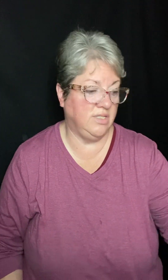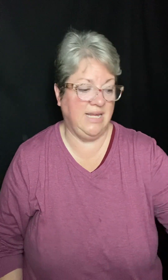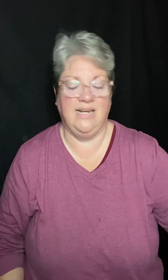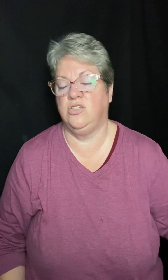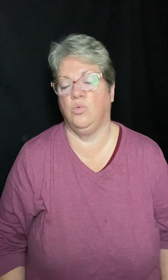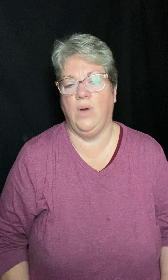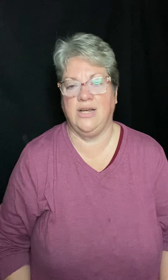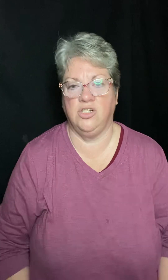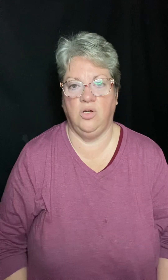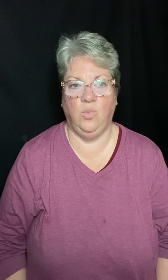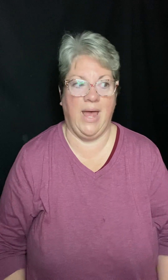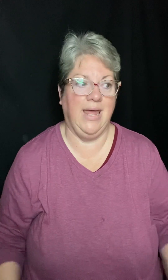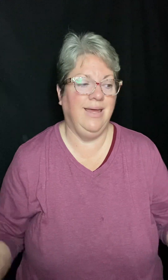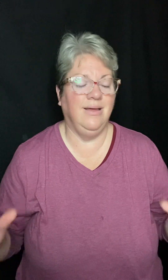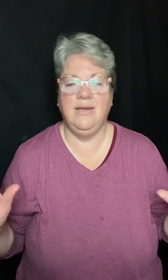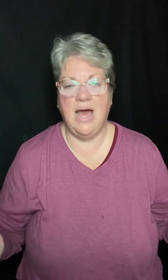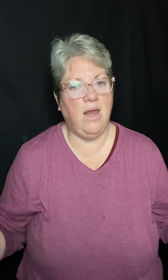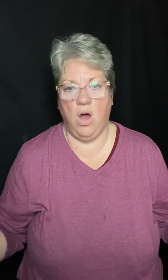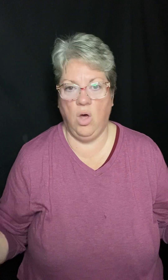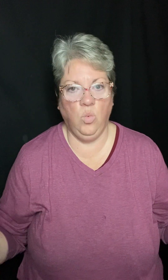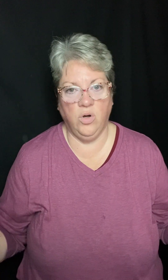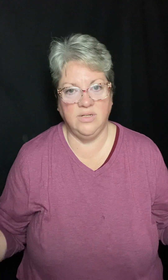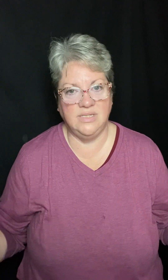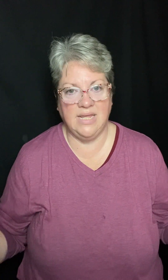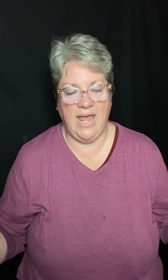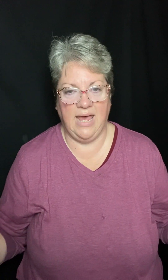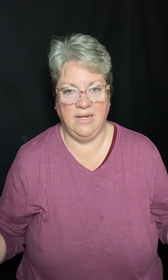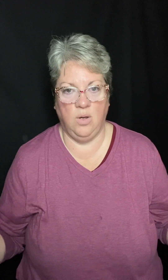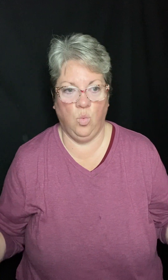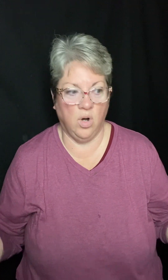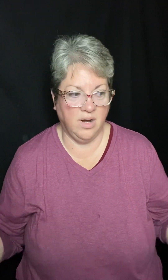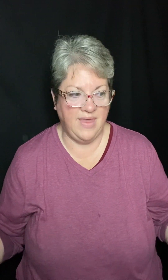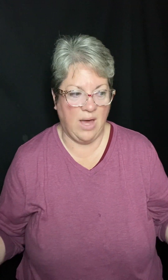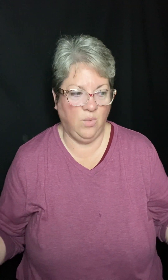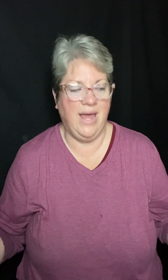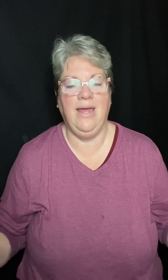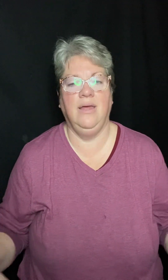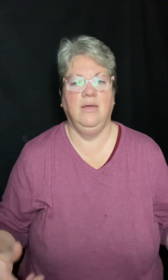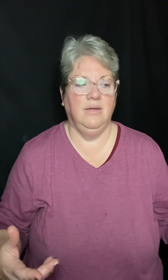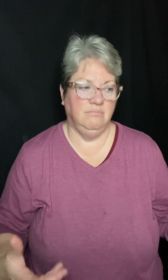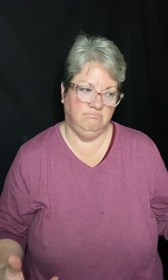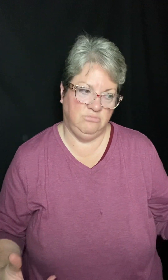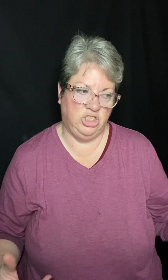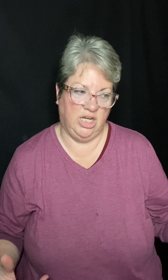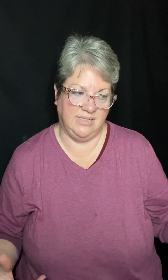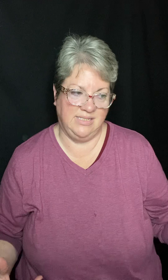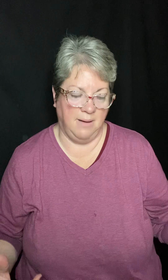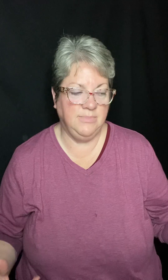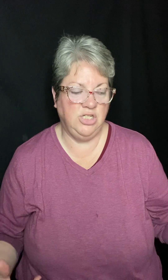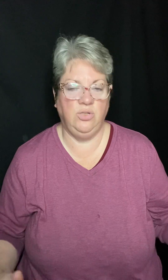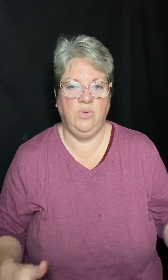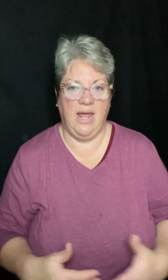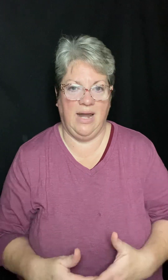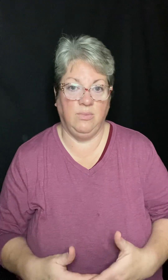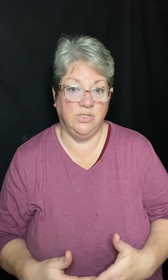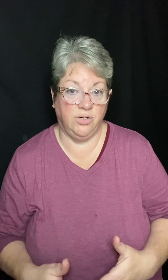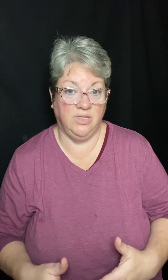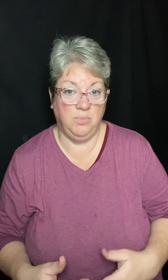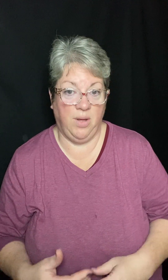in a directional way. Not all words can work that way. Just some do, and I will certainly point those